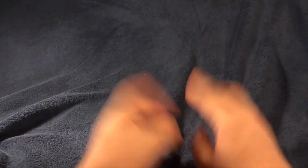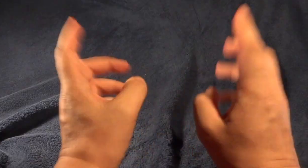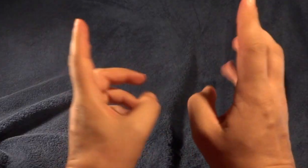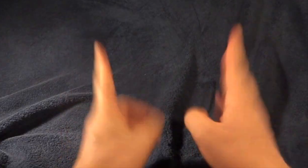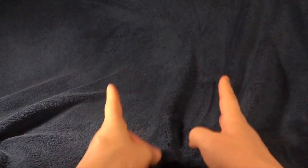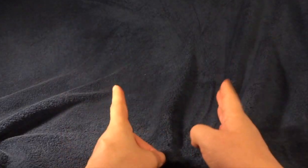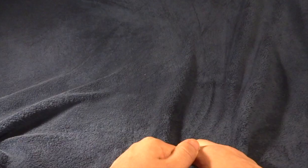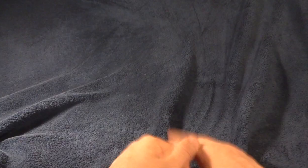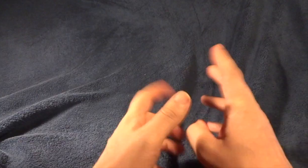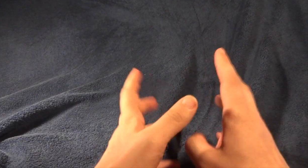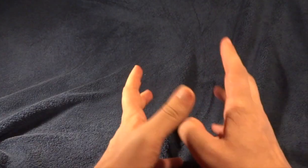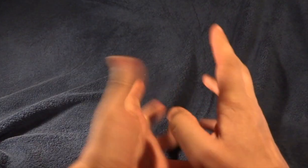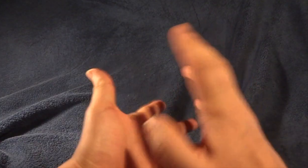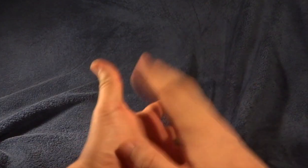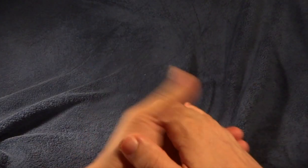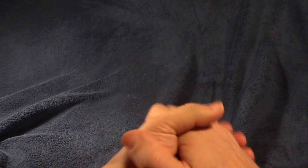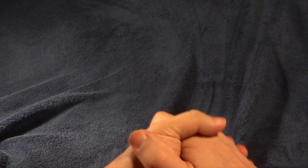It's fun. Other things about